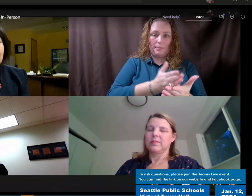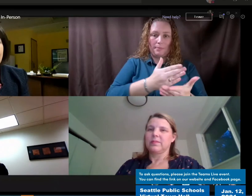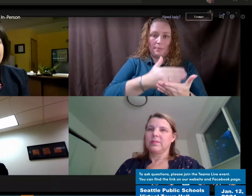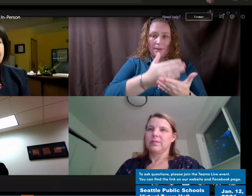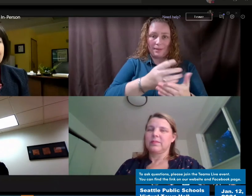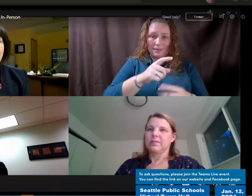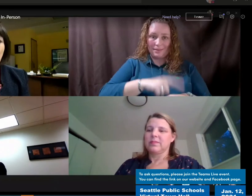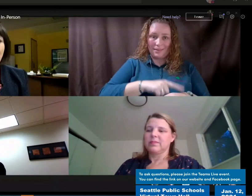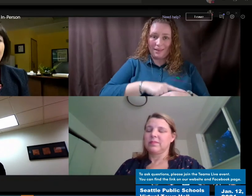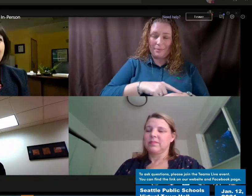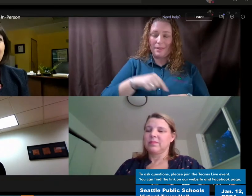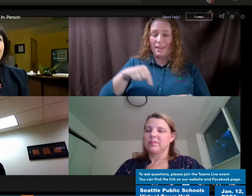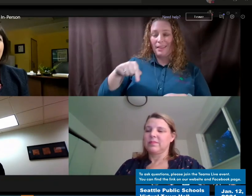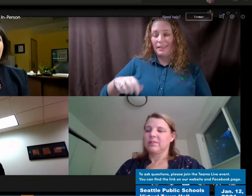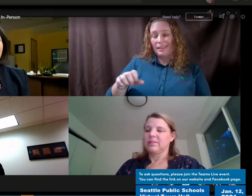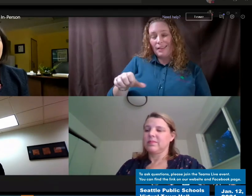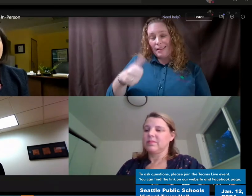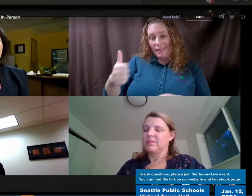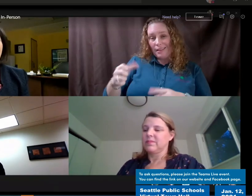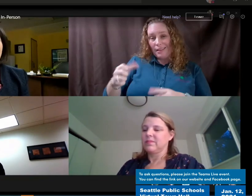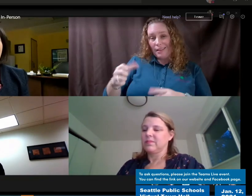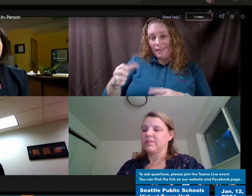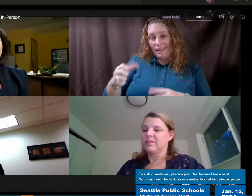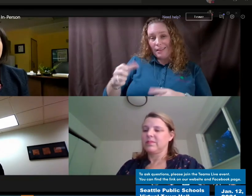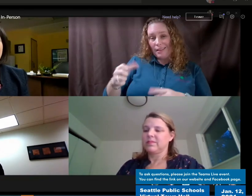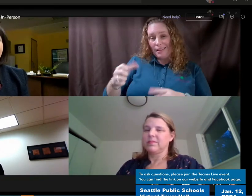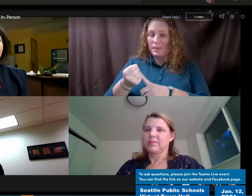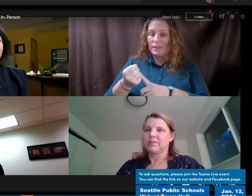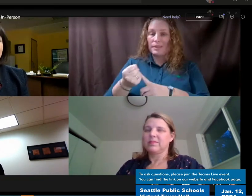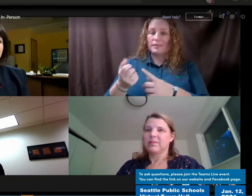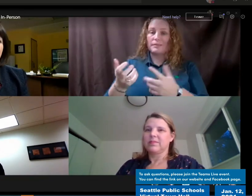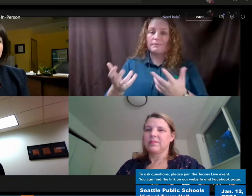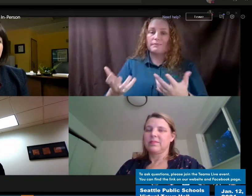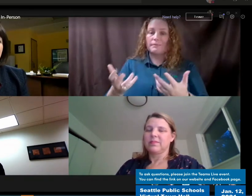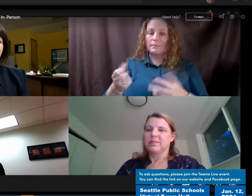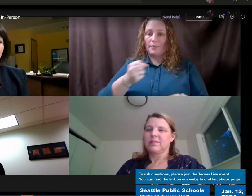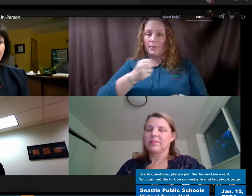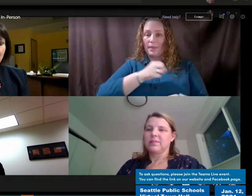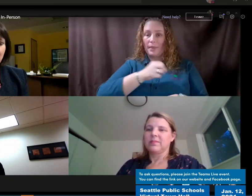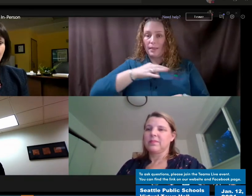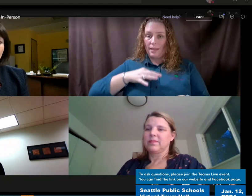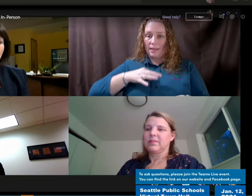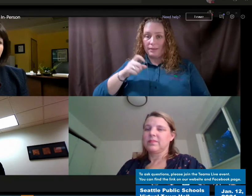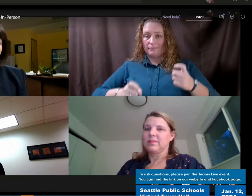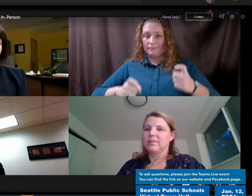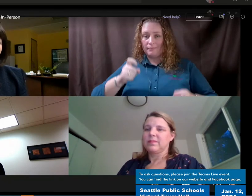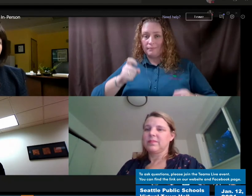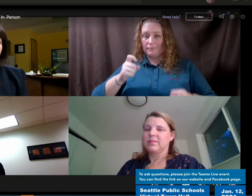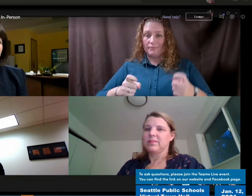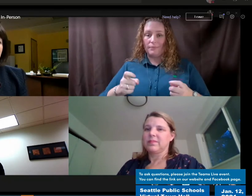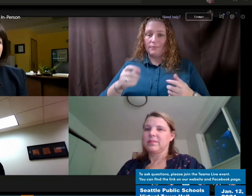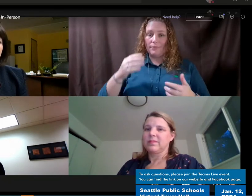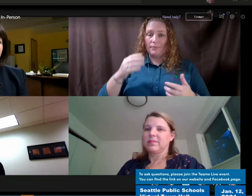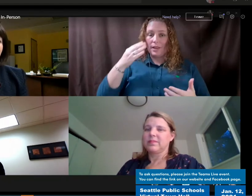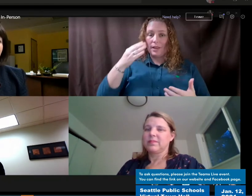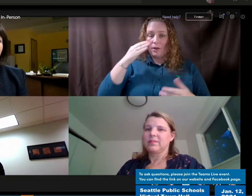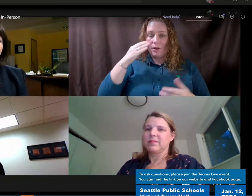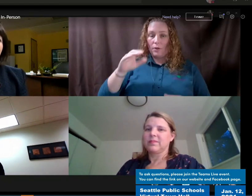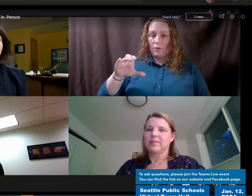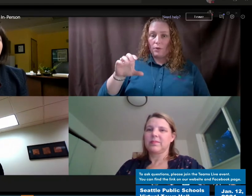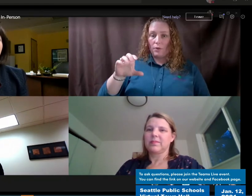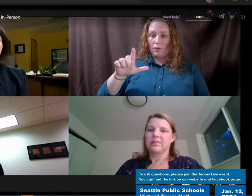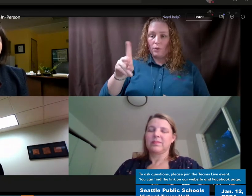another instance where there may be some staffing shifts. And so I don't know, Clover or Wyeth, if you want to sort of talk